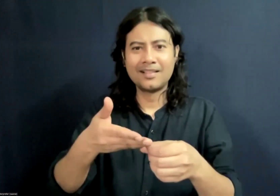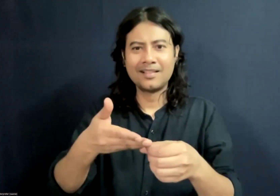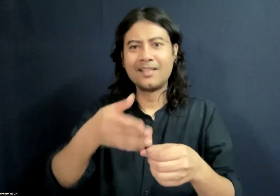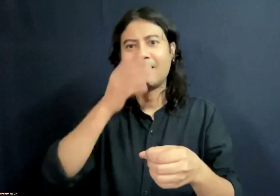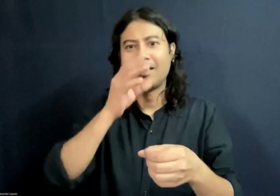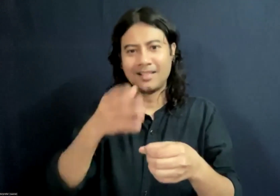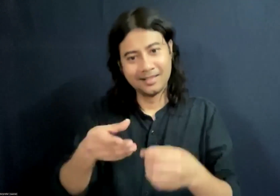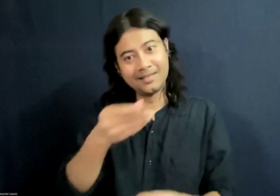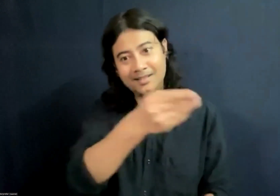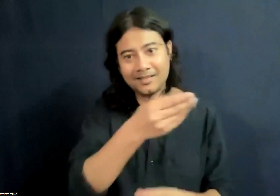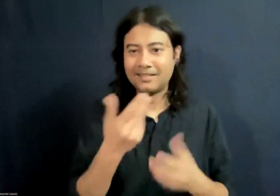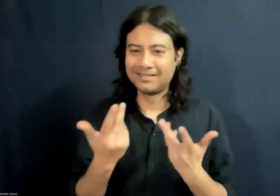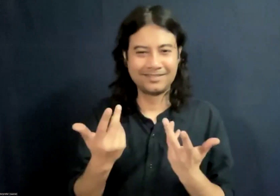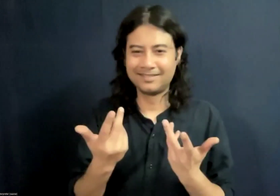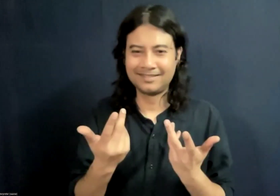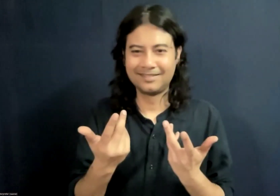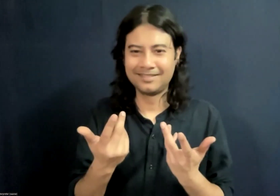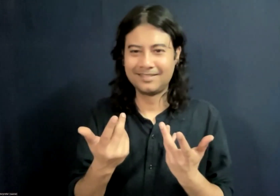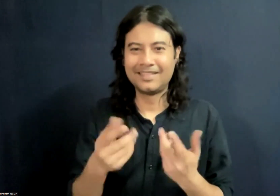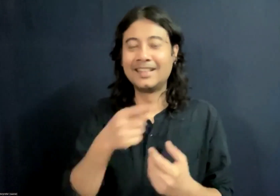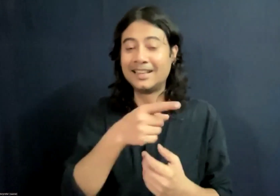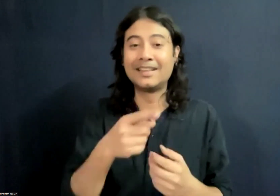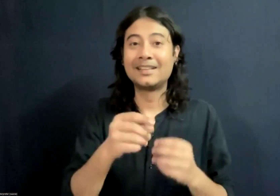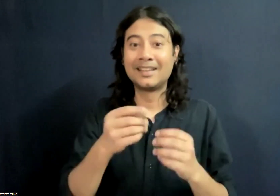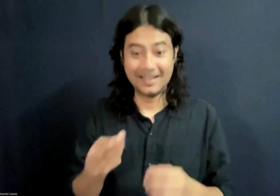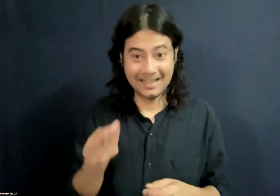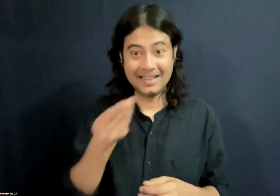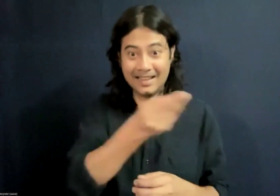So such charity is sinful.